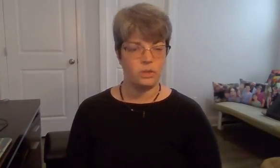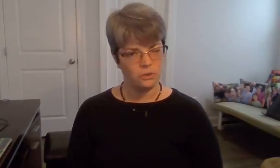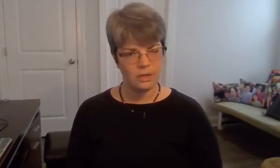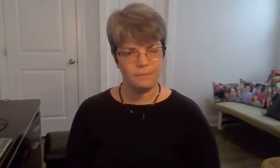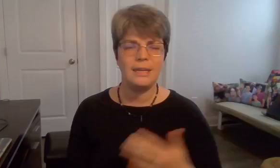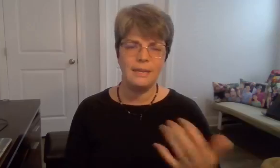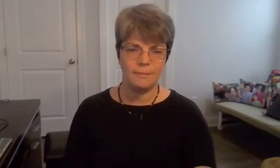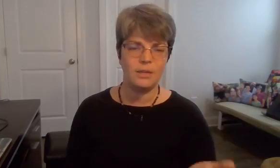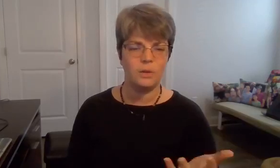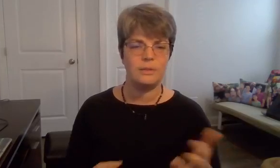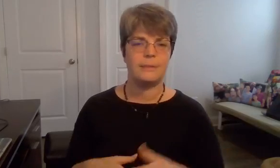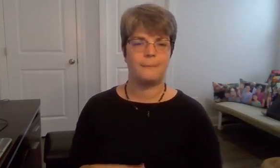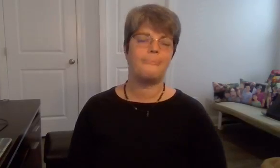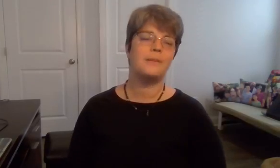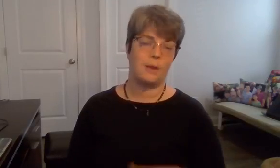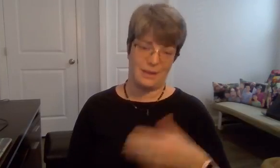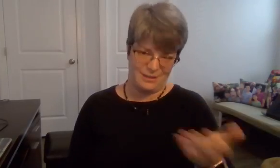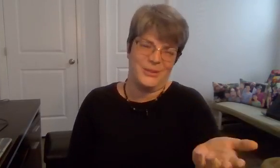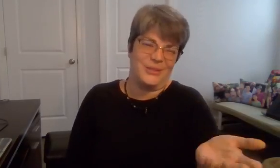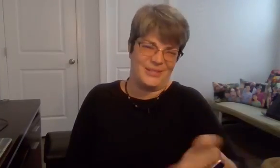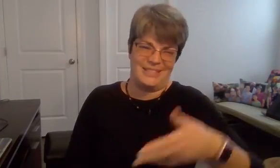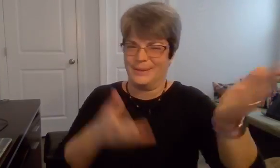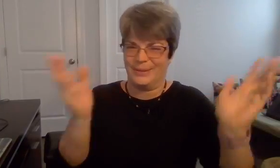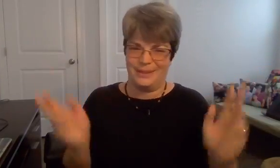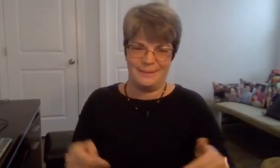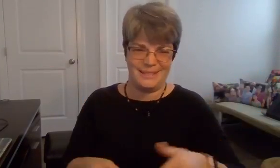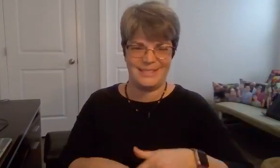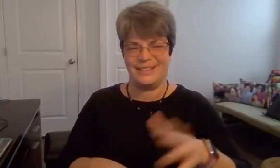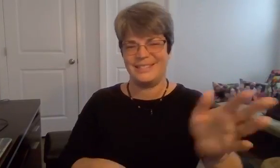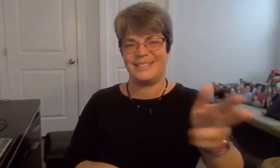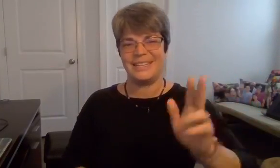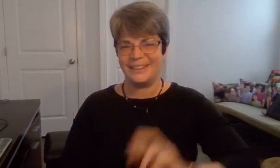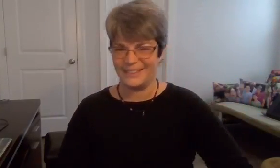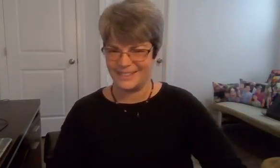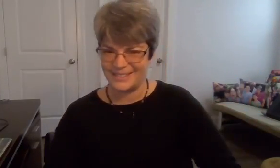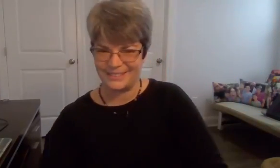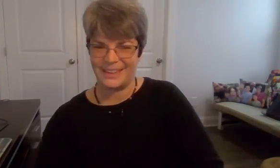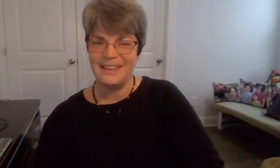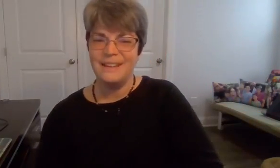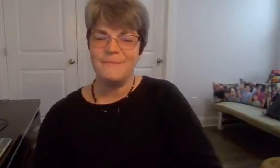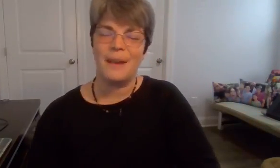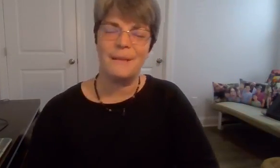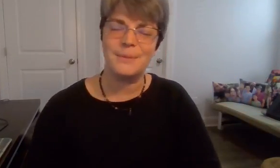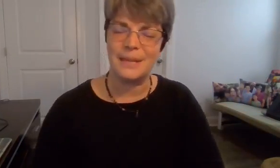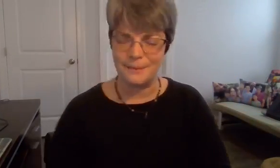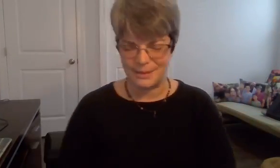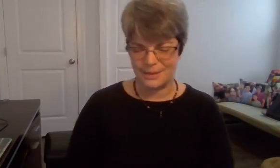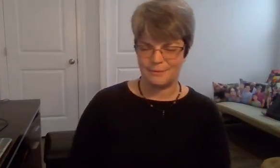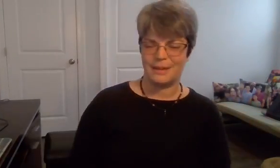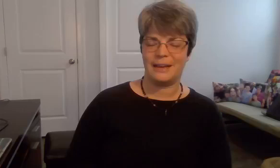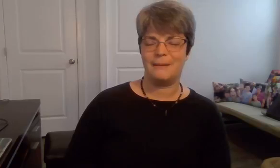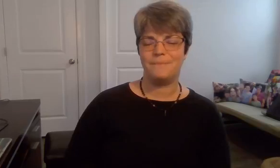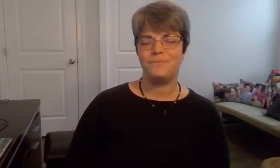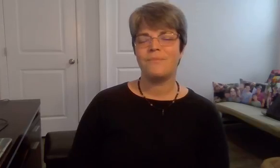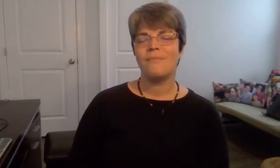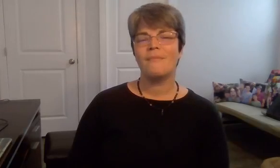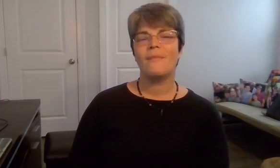children, adults. So I introduced this whole thing with singing with a song, right? Signing with a song. But